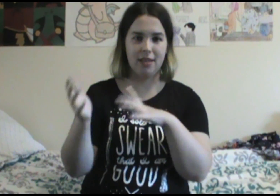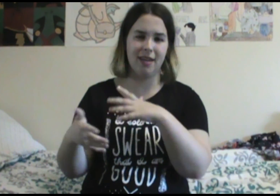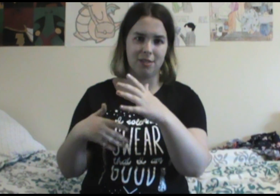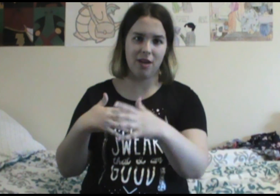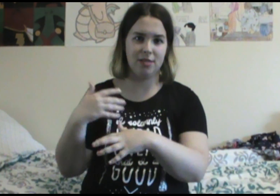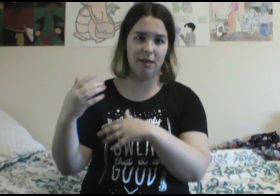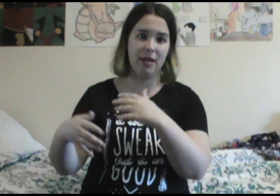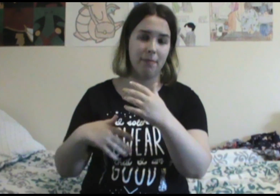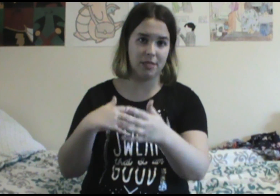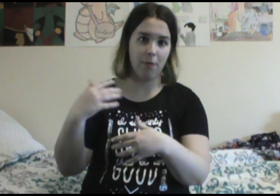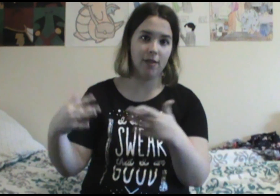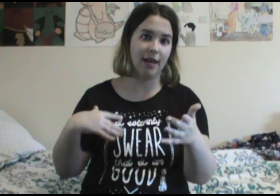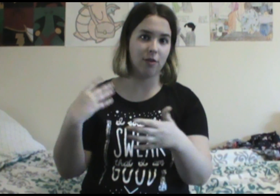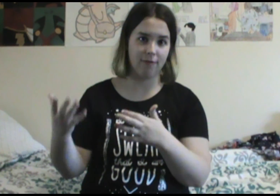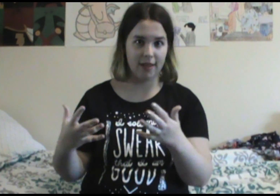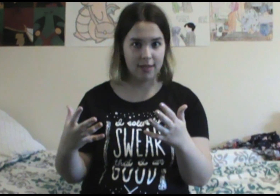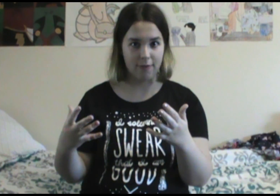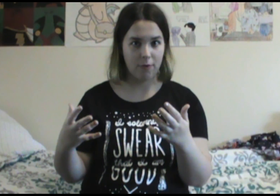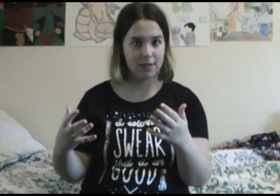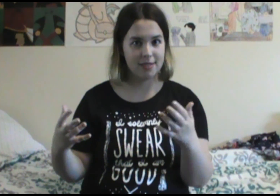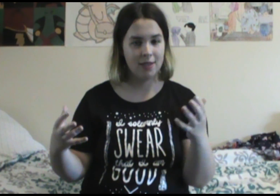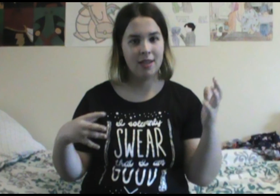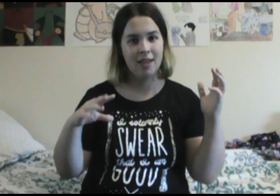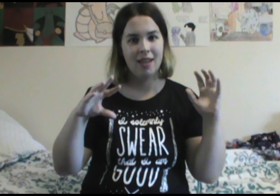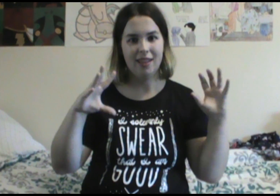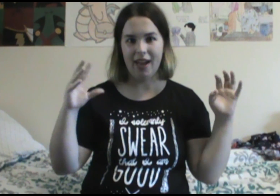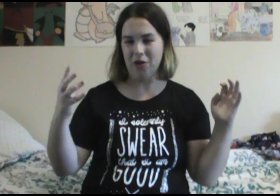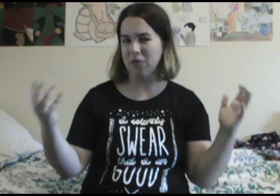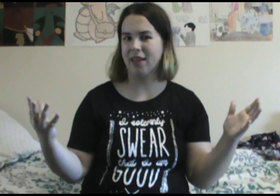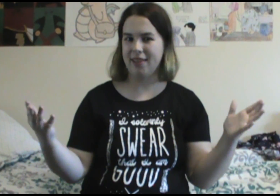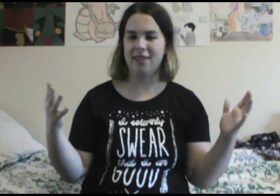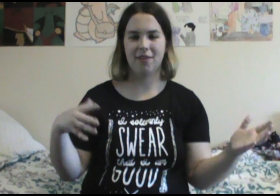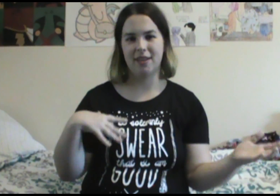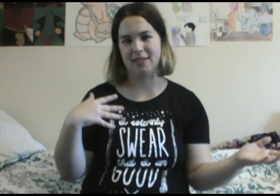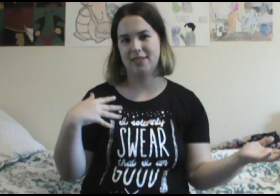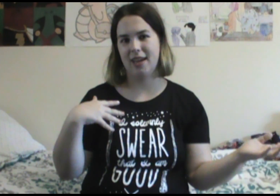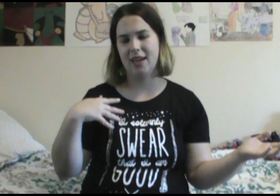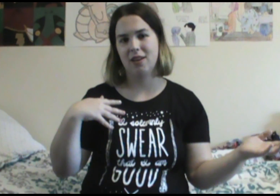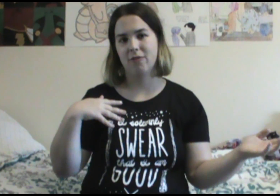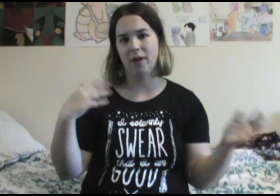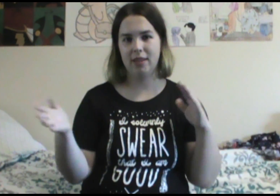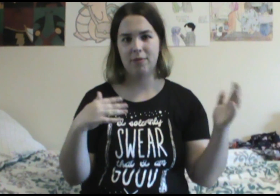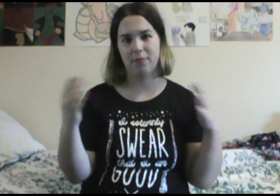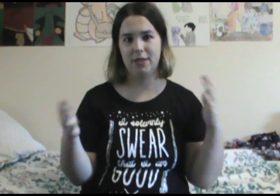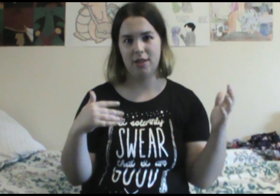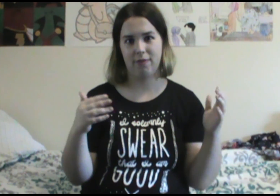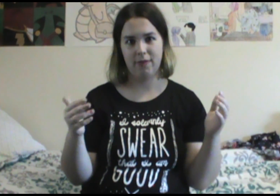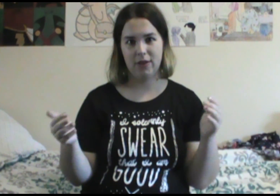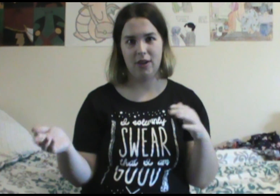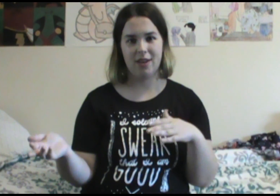Zelina's changing to be a much more lighter and friendlier force. That I don't think that they're going to stay friendly with each other for very long and